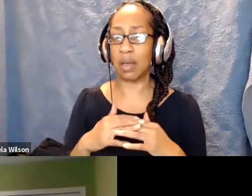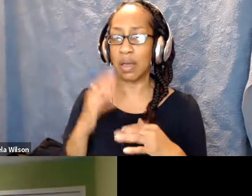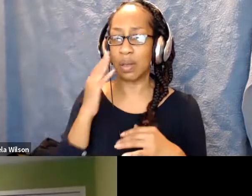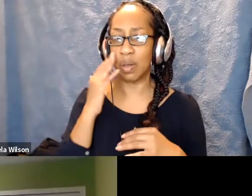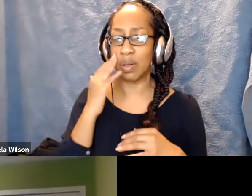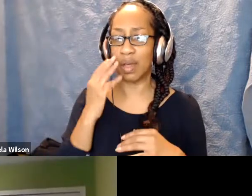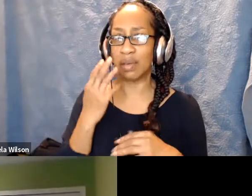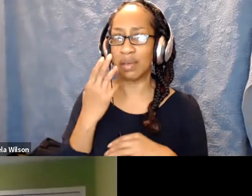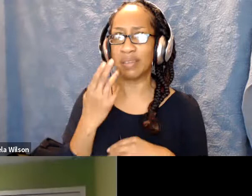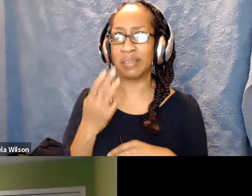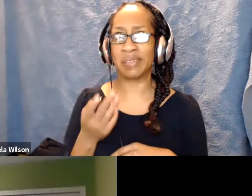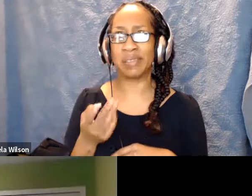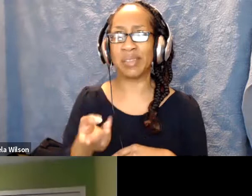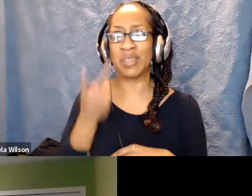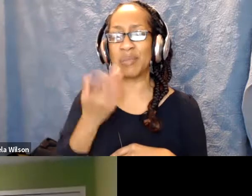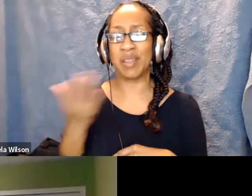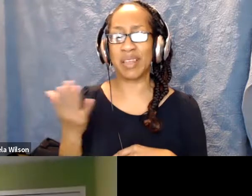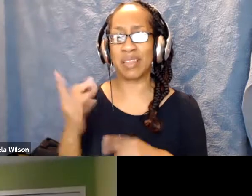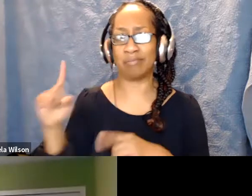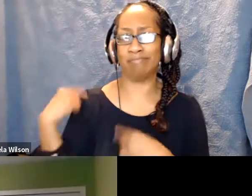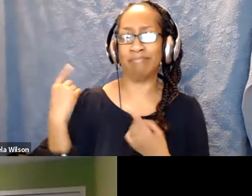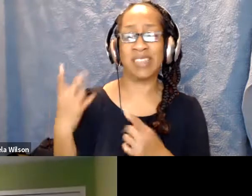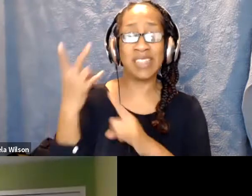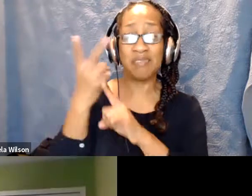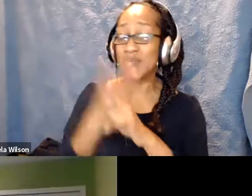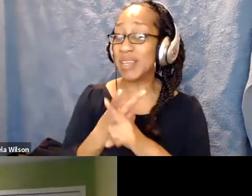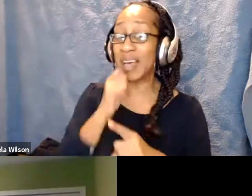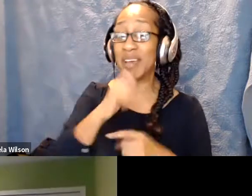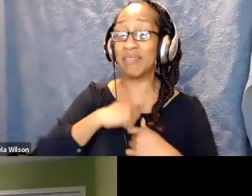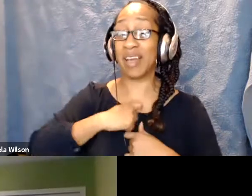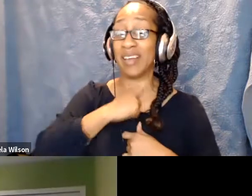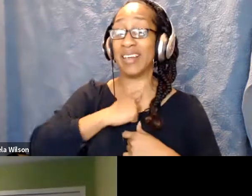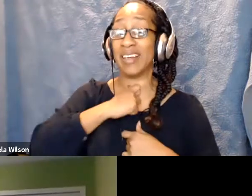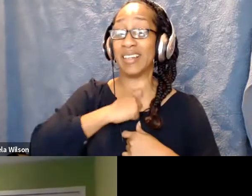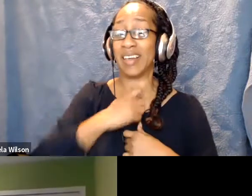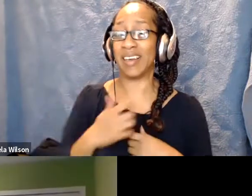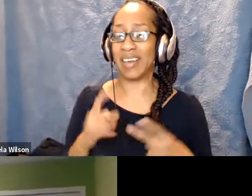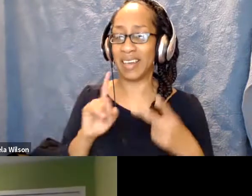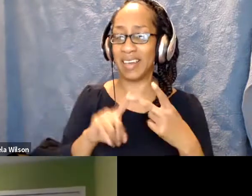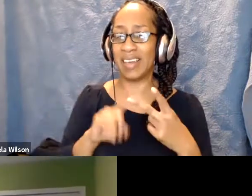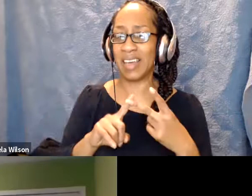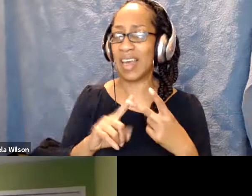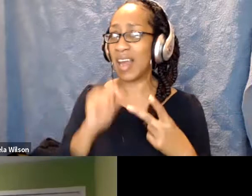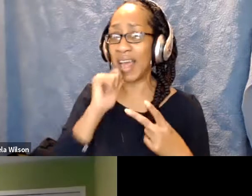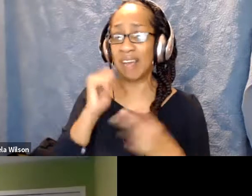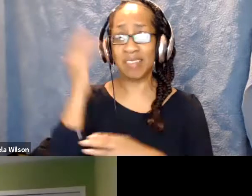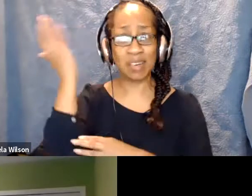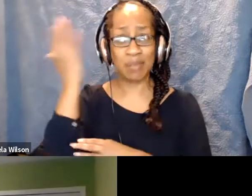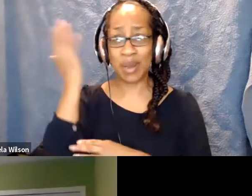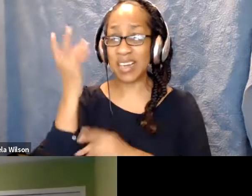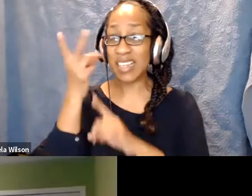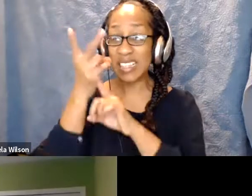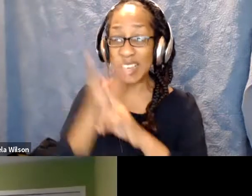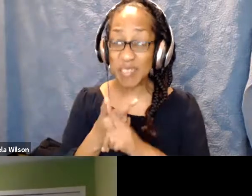worn a tie in over 7 months. And two, I haven't actually done a presentation in the same amount of time. With